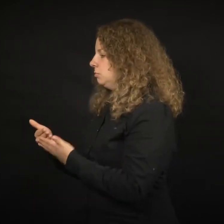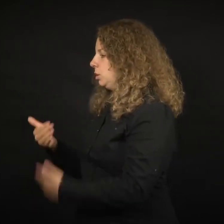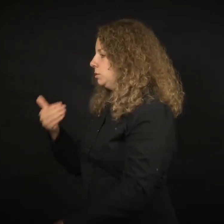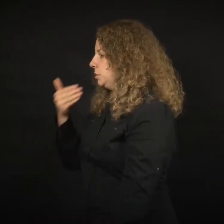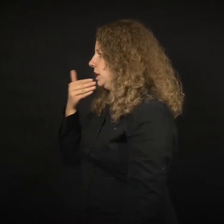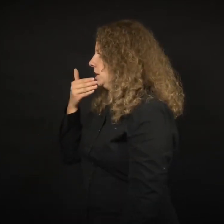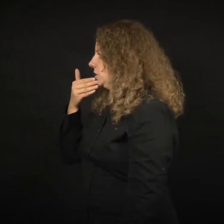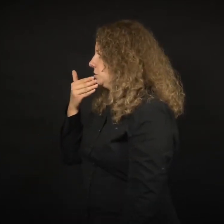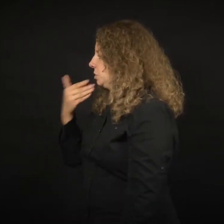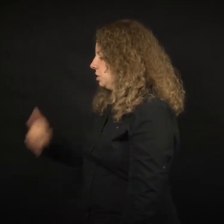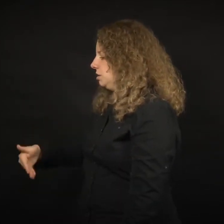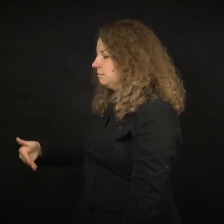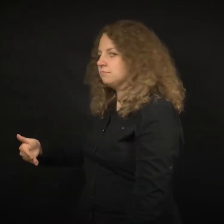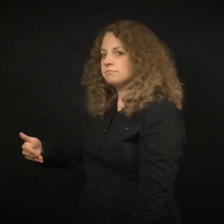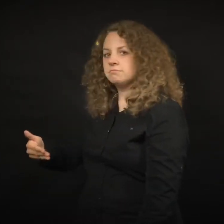Or with one hand, good.